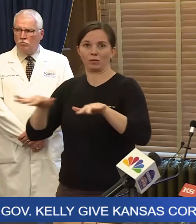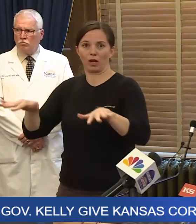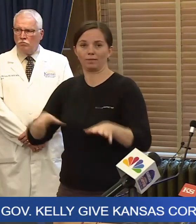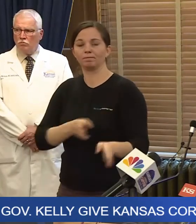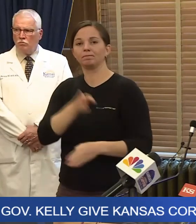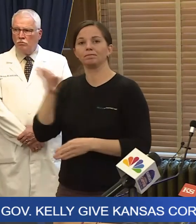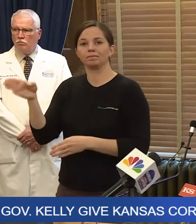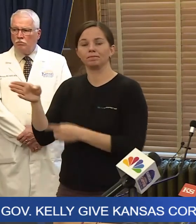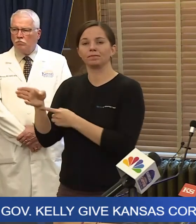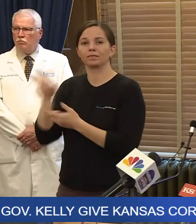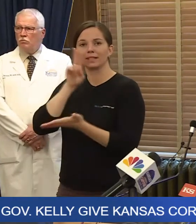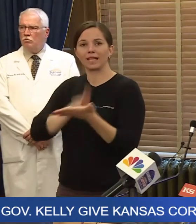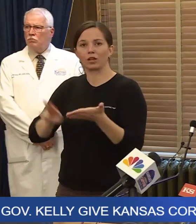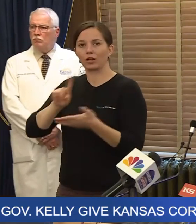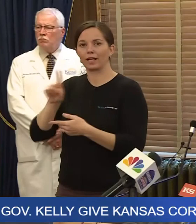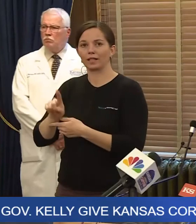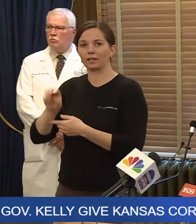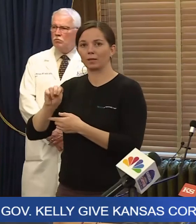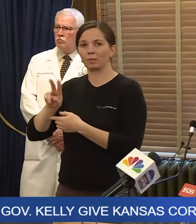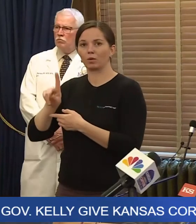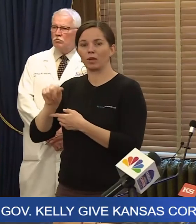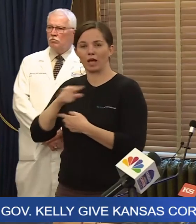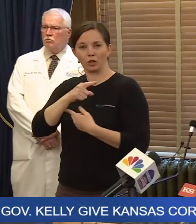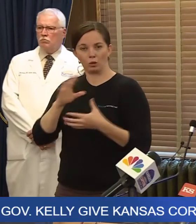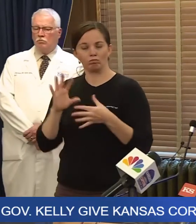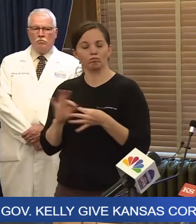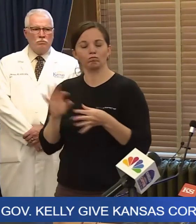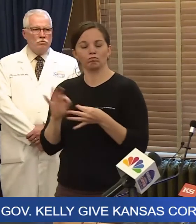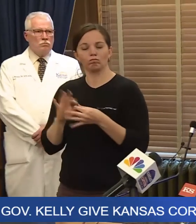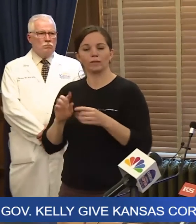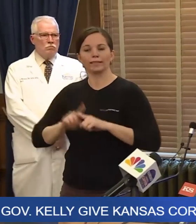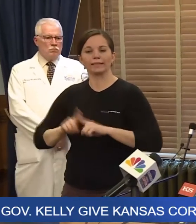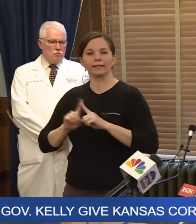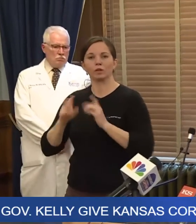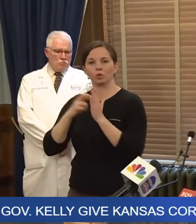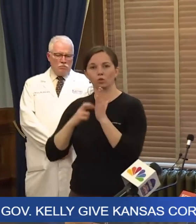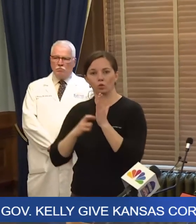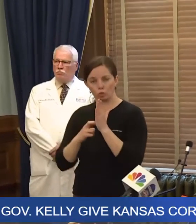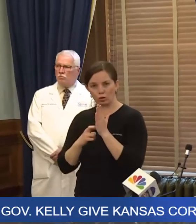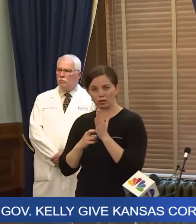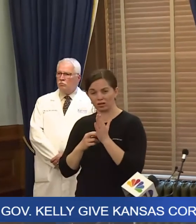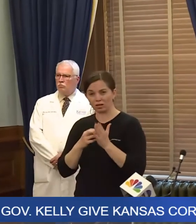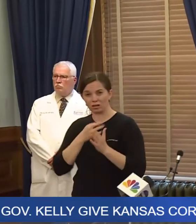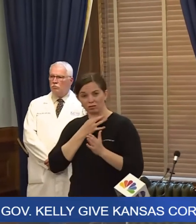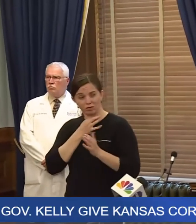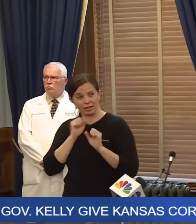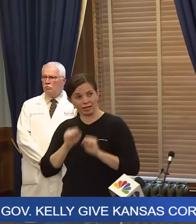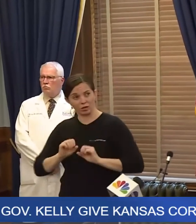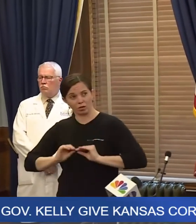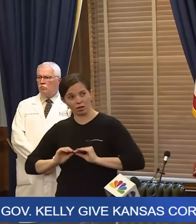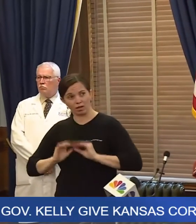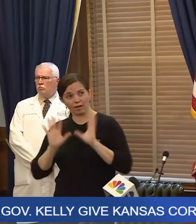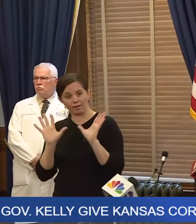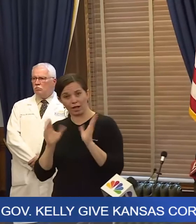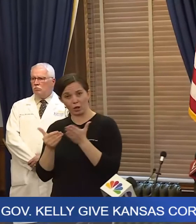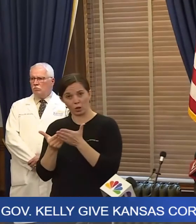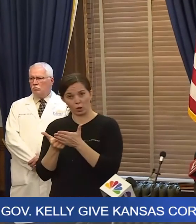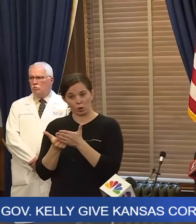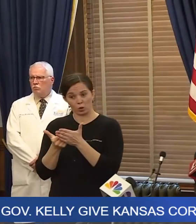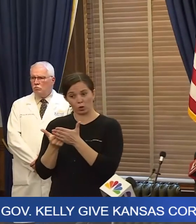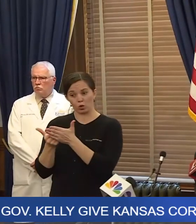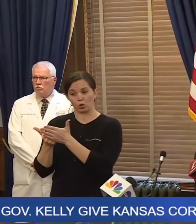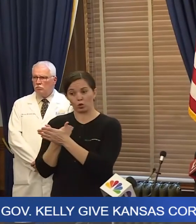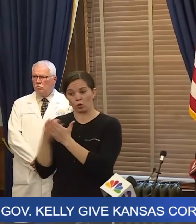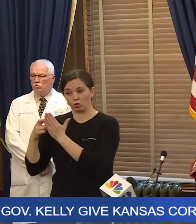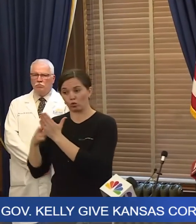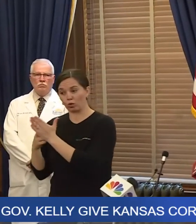Secretary Smuda, you listed a number of measures that you're taking. I wonder if you could clarify, are any of those new measures following the